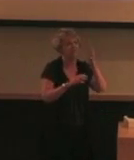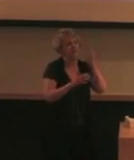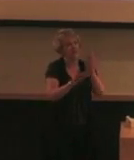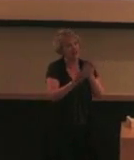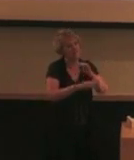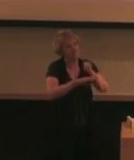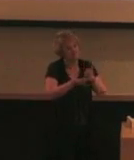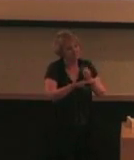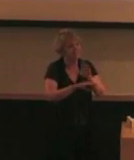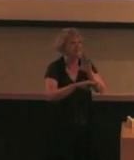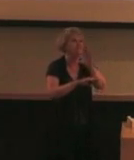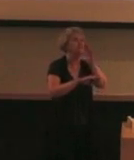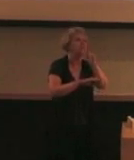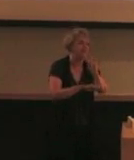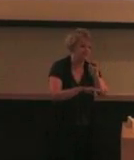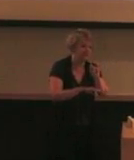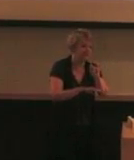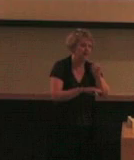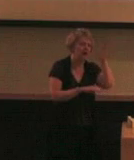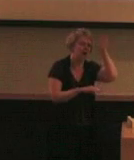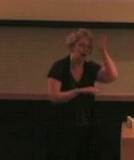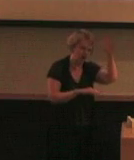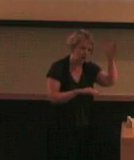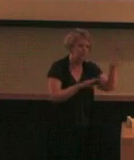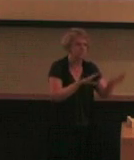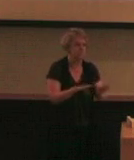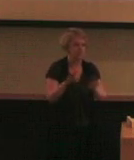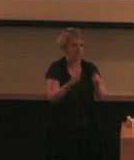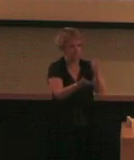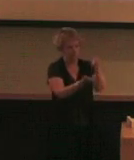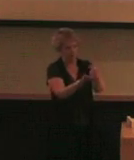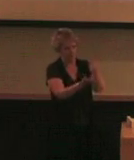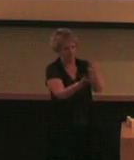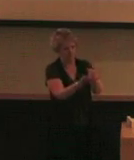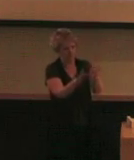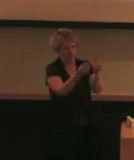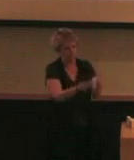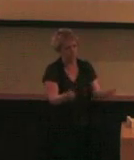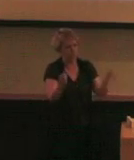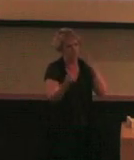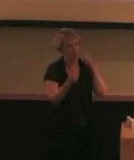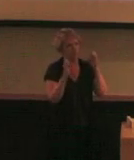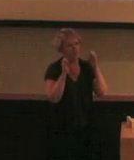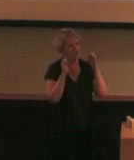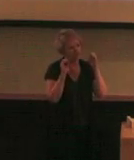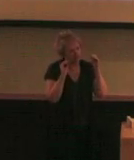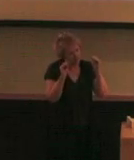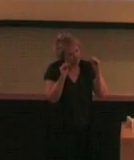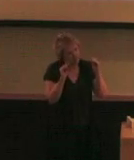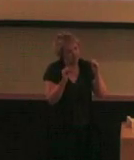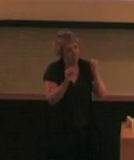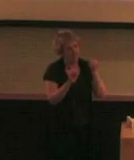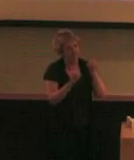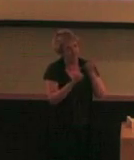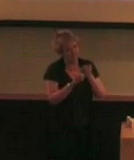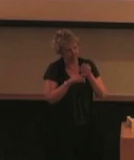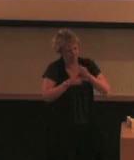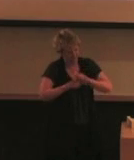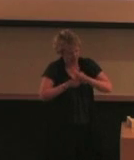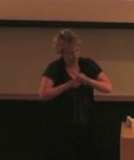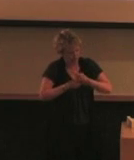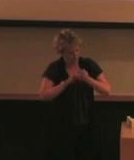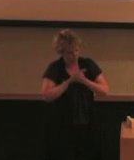evidence-based CBTs, that means cognitive behavioral therapy solutions for educating self-care skills to